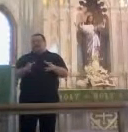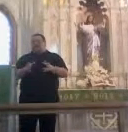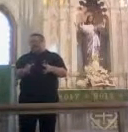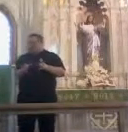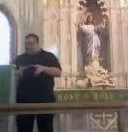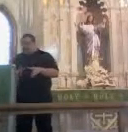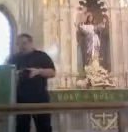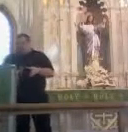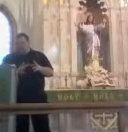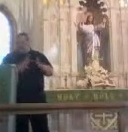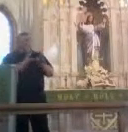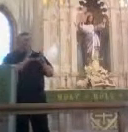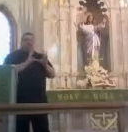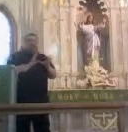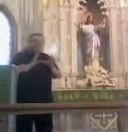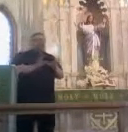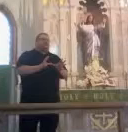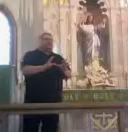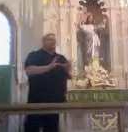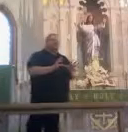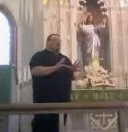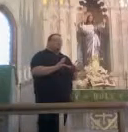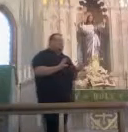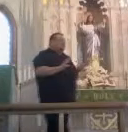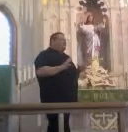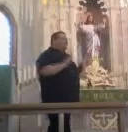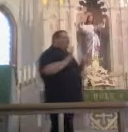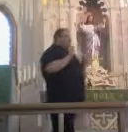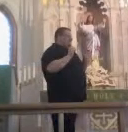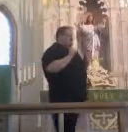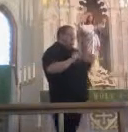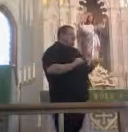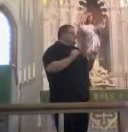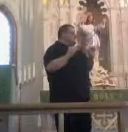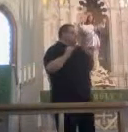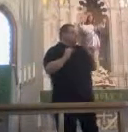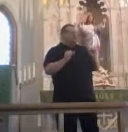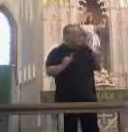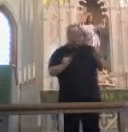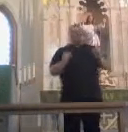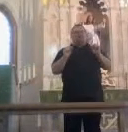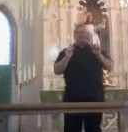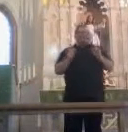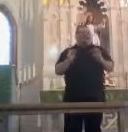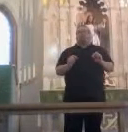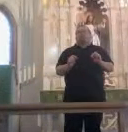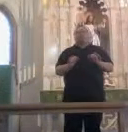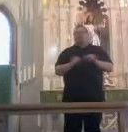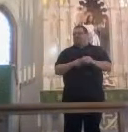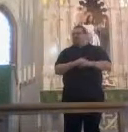King Solomon, Israel was the world power of the